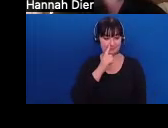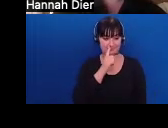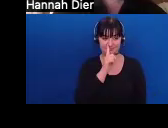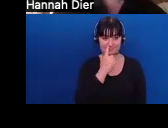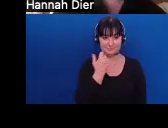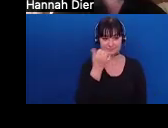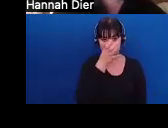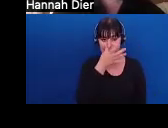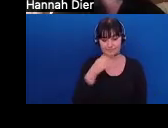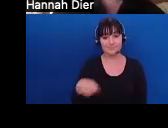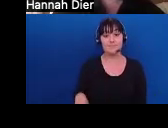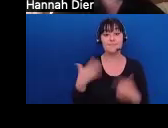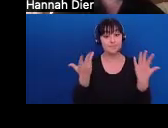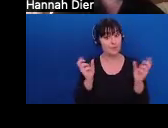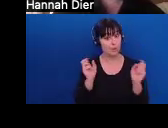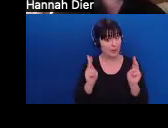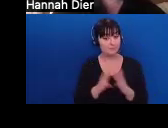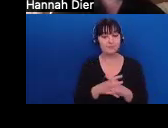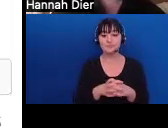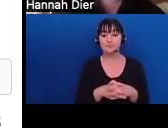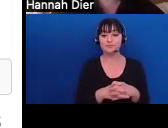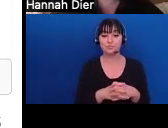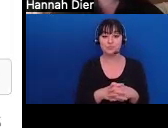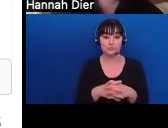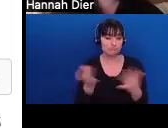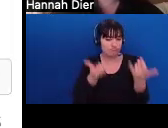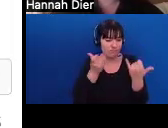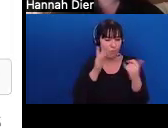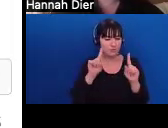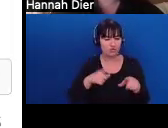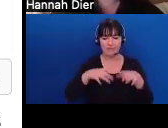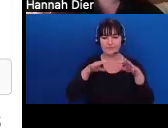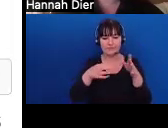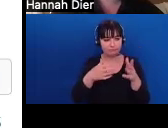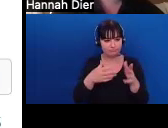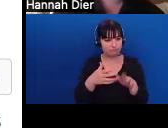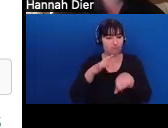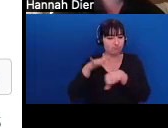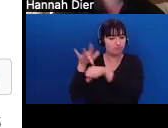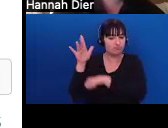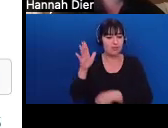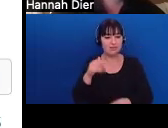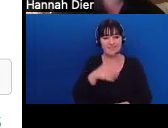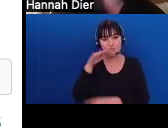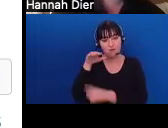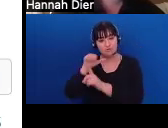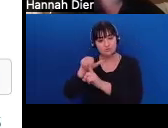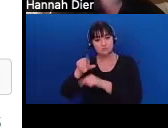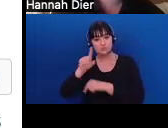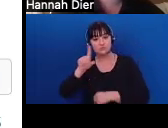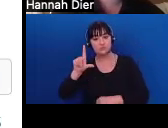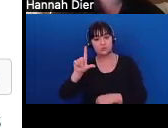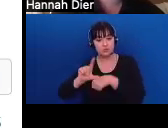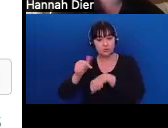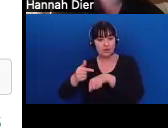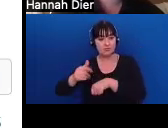All right, so I am just going to walk through and I'll prompt Laura to move through